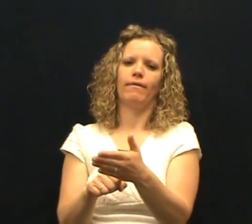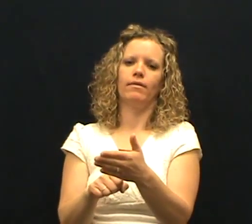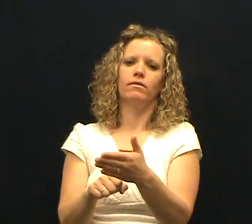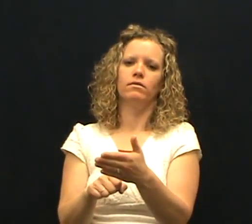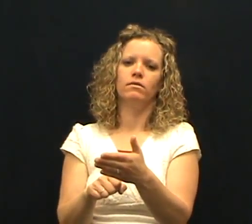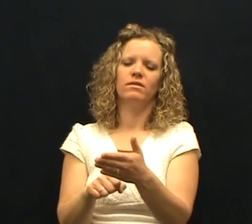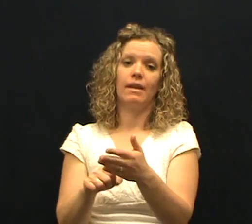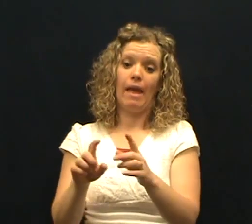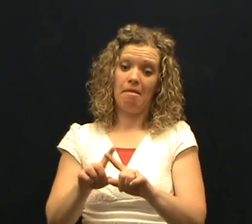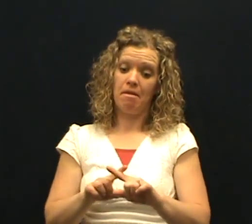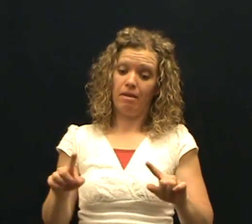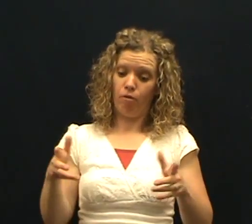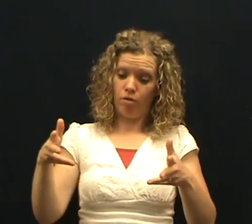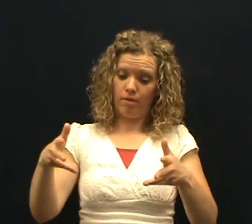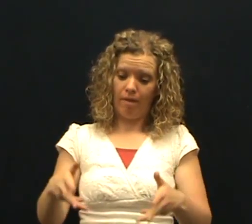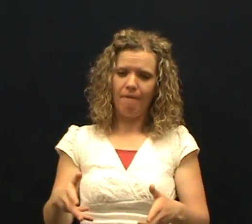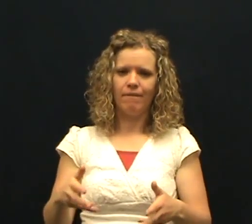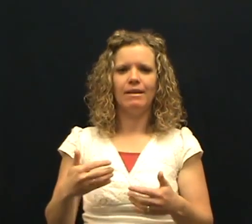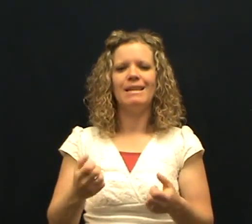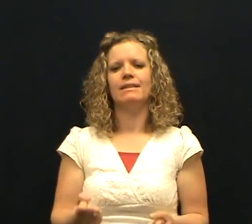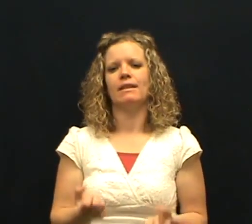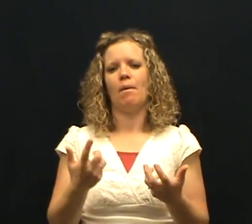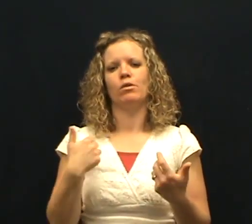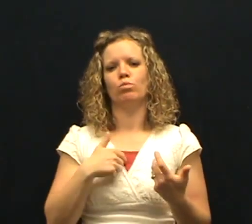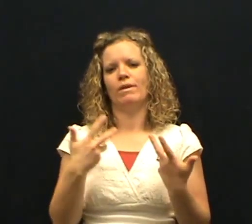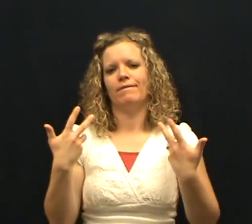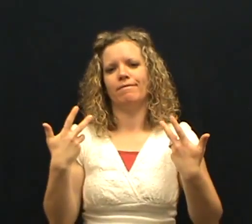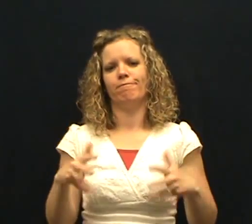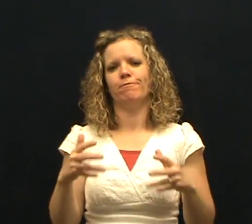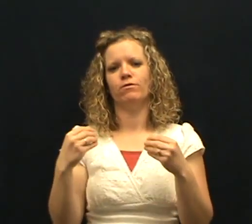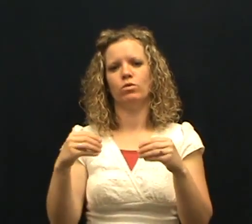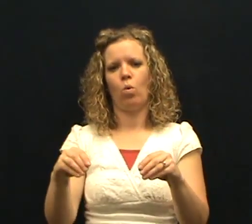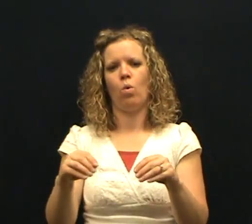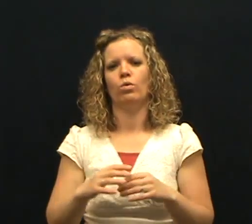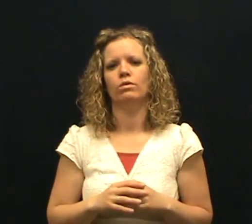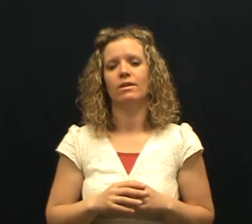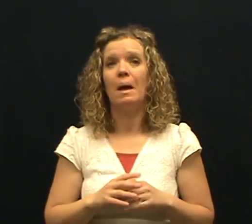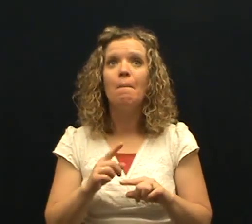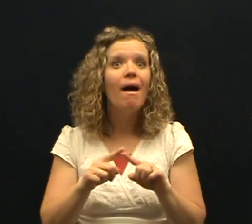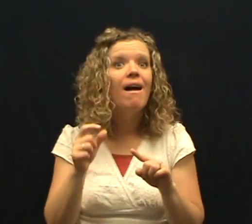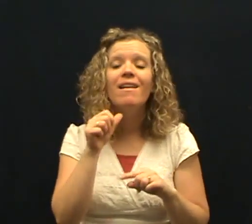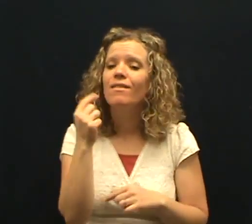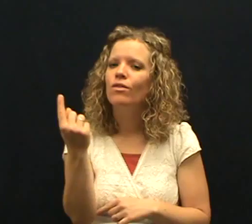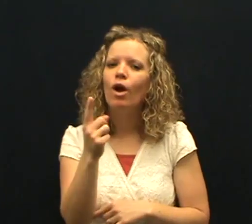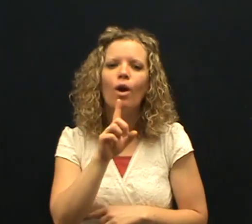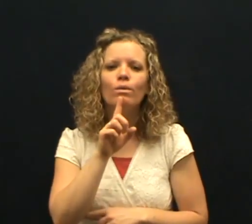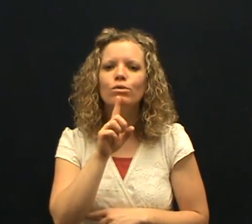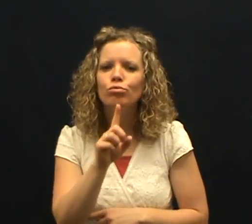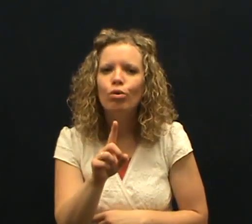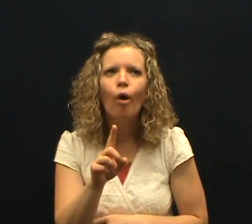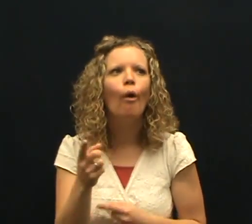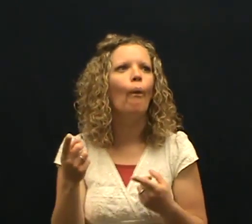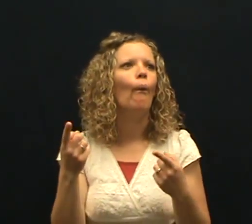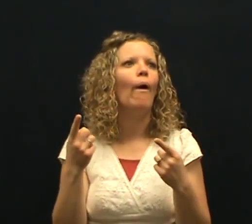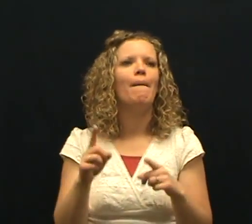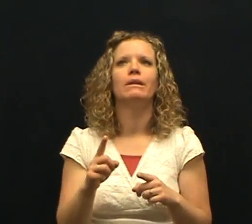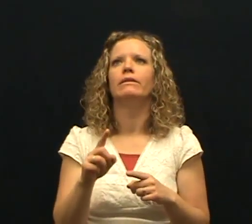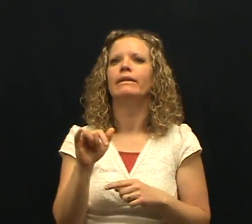is what we sold. Now, that might not be the case, because if we lost inventory in between through